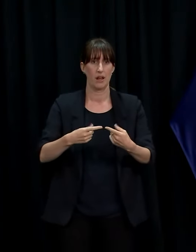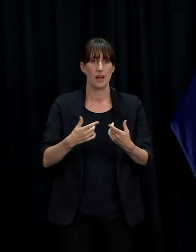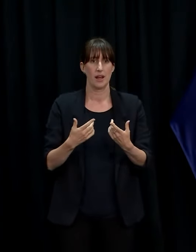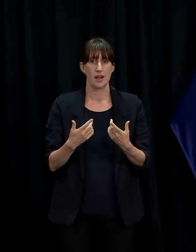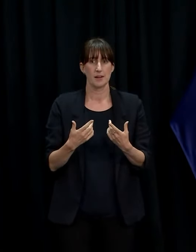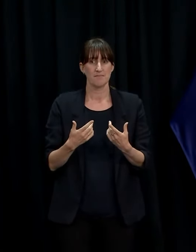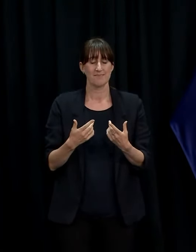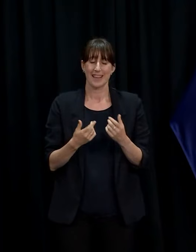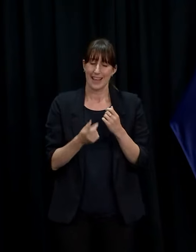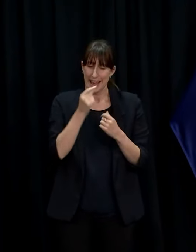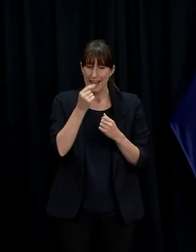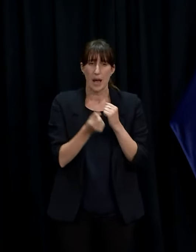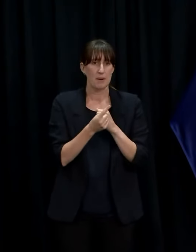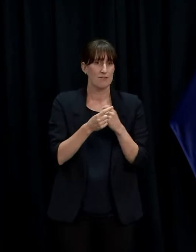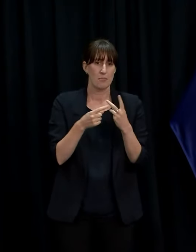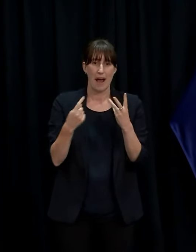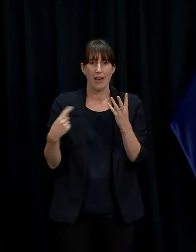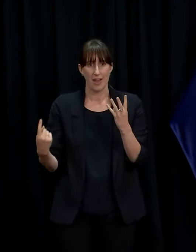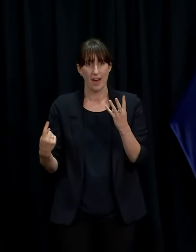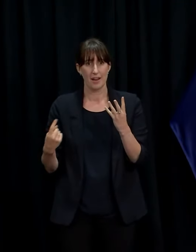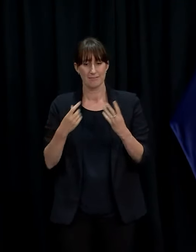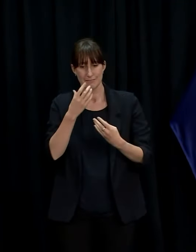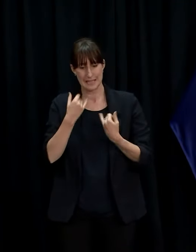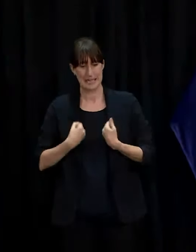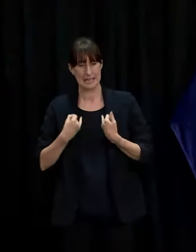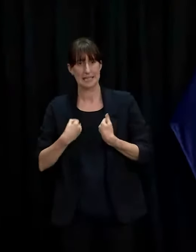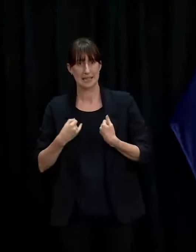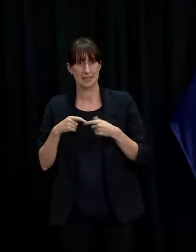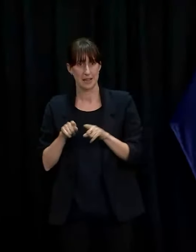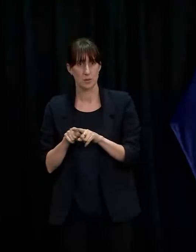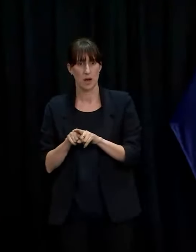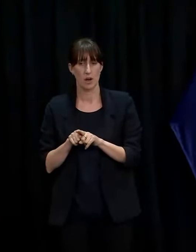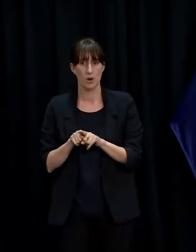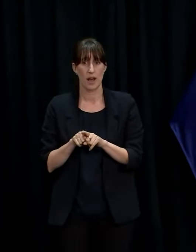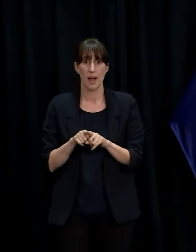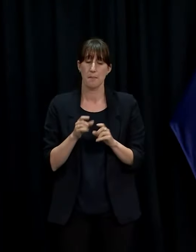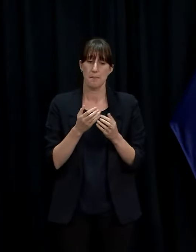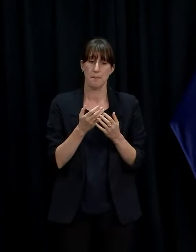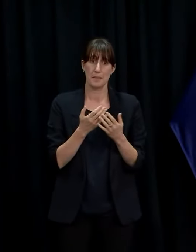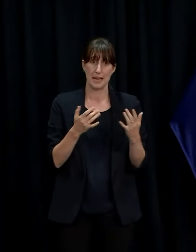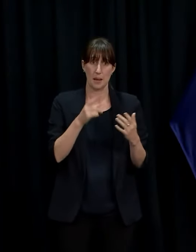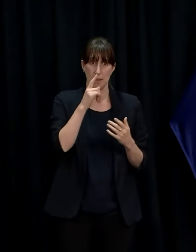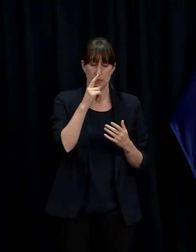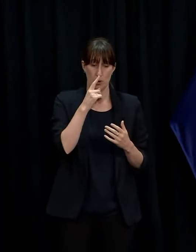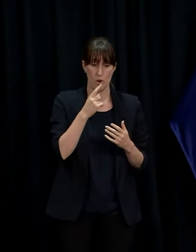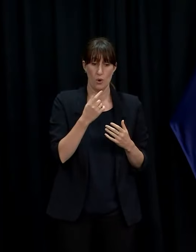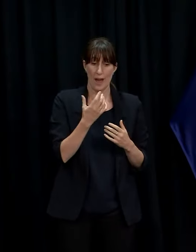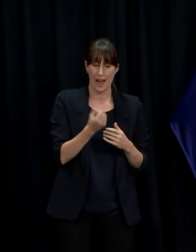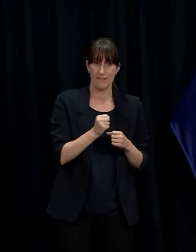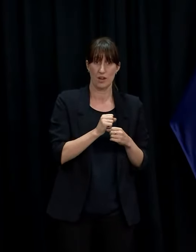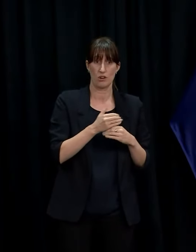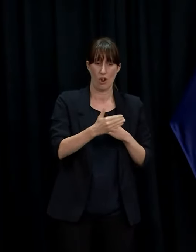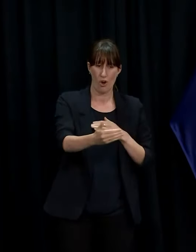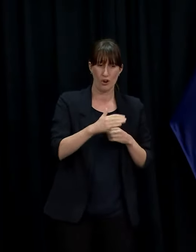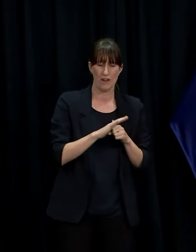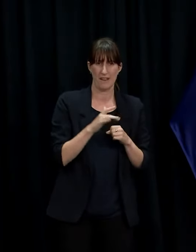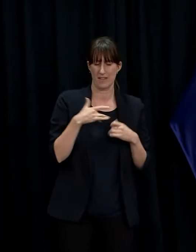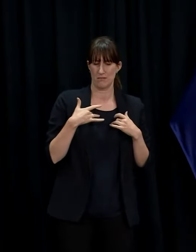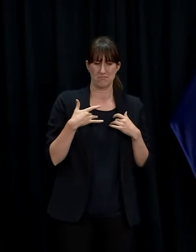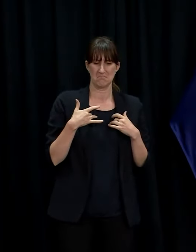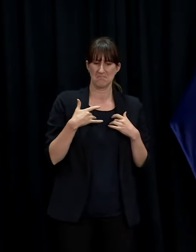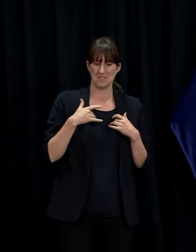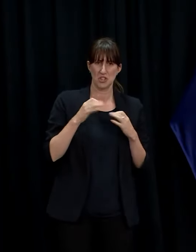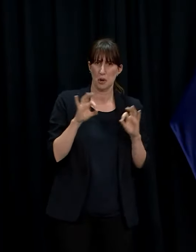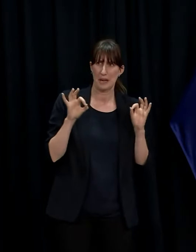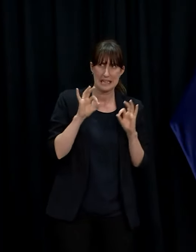that they're not listened to, so it's very important that we and the ministry recognises that it is a condition, and you would have seen the Chief Science Advisor for